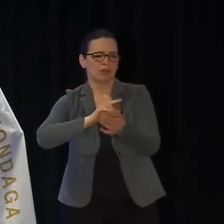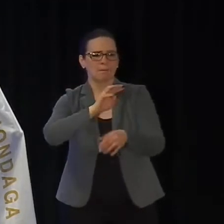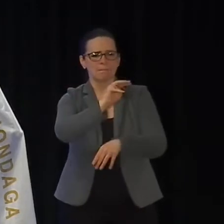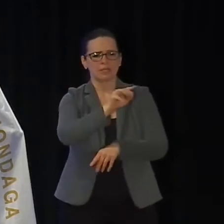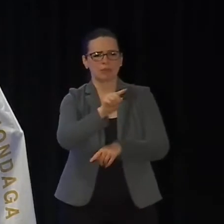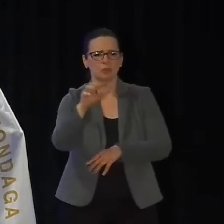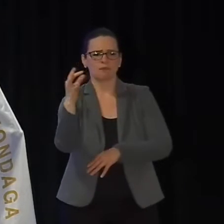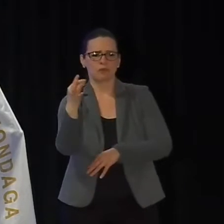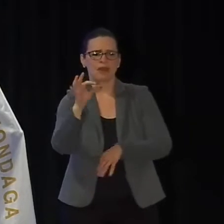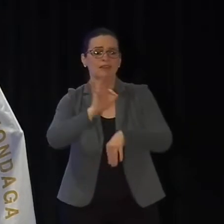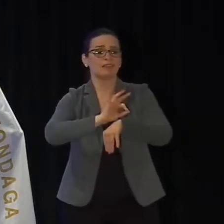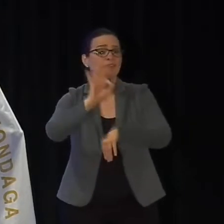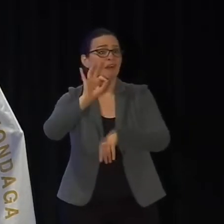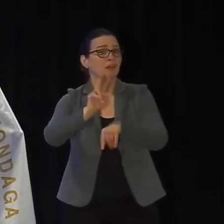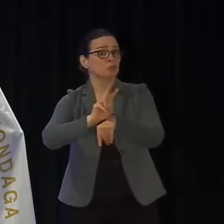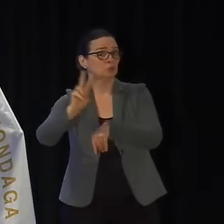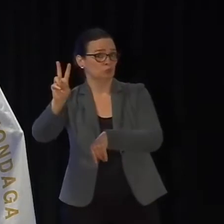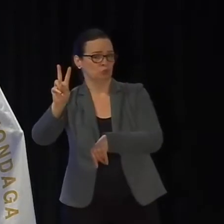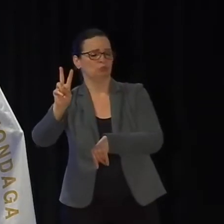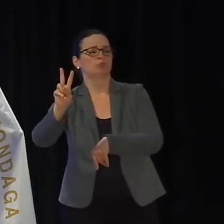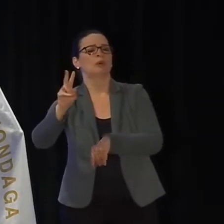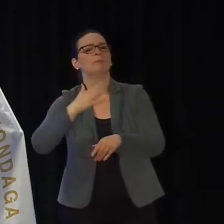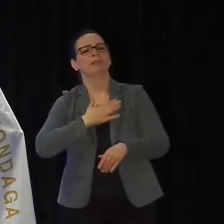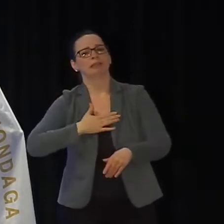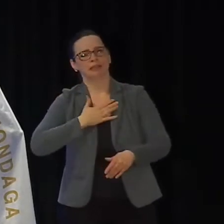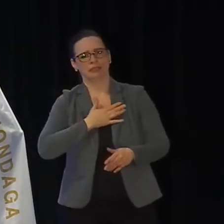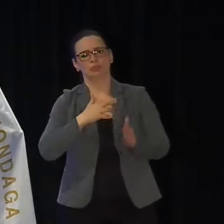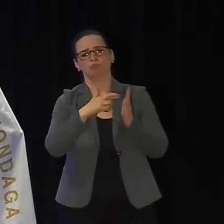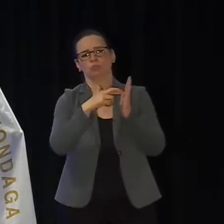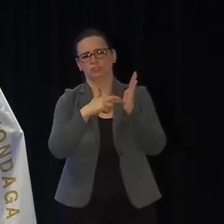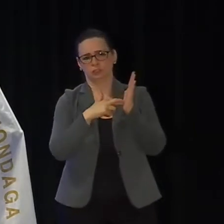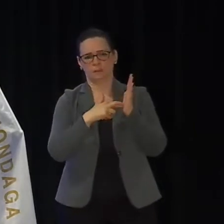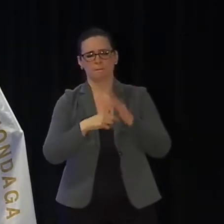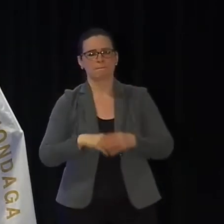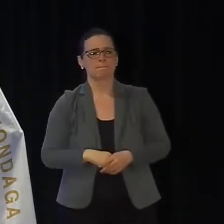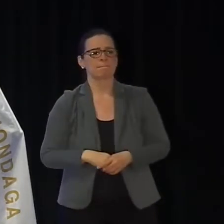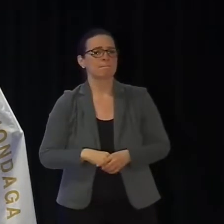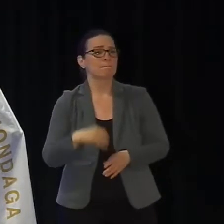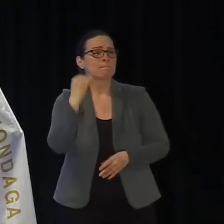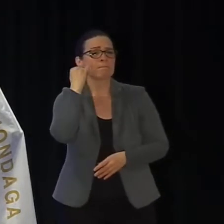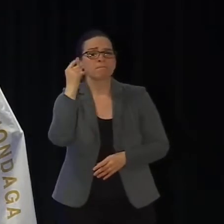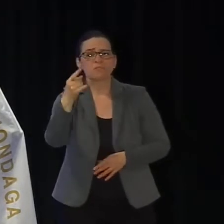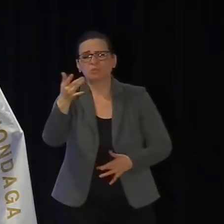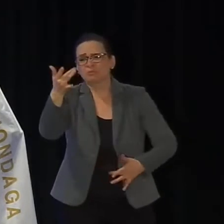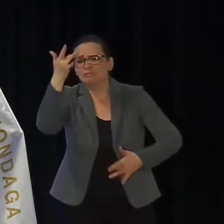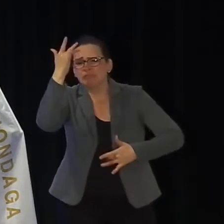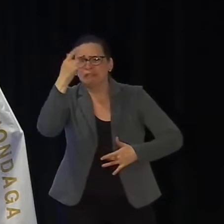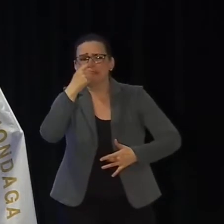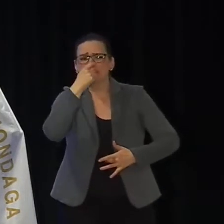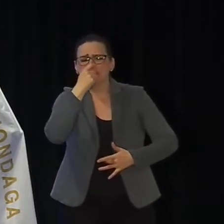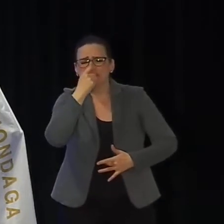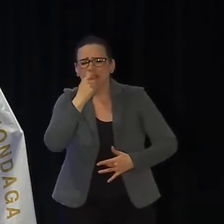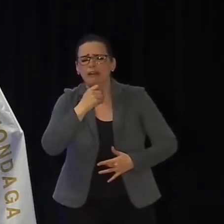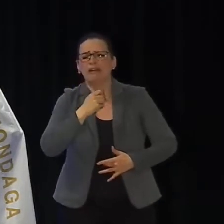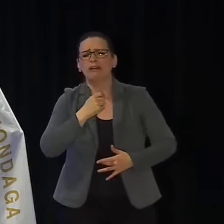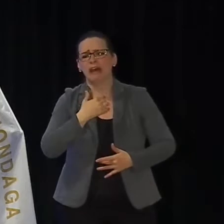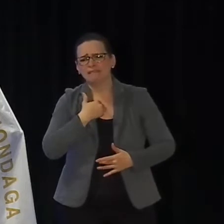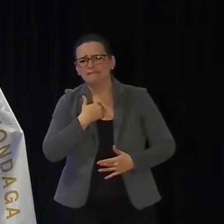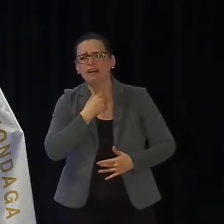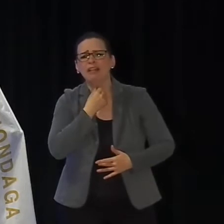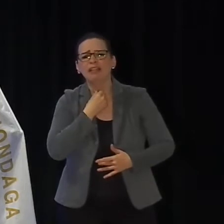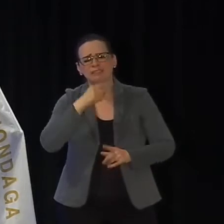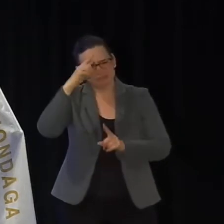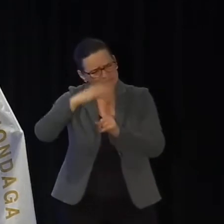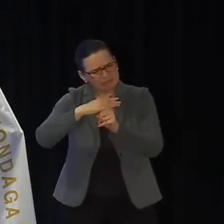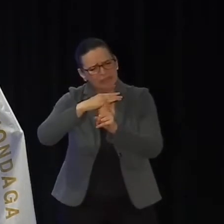Please get your testing done on gov.net/Cayuga Medical. That's where we have our partners